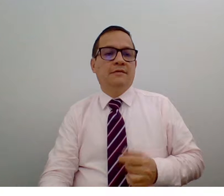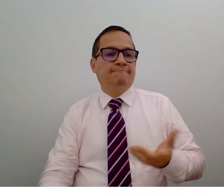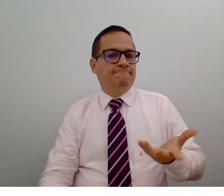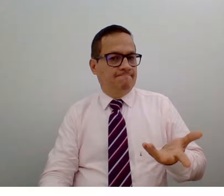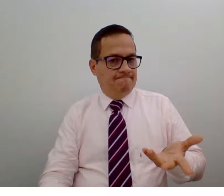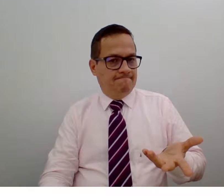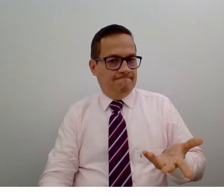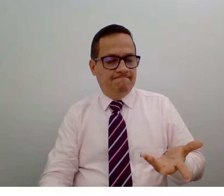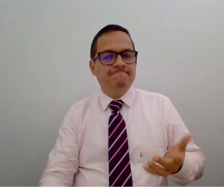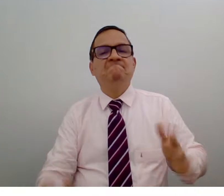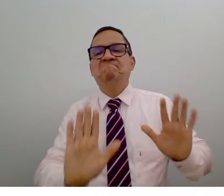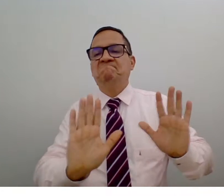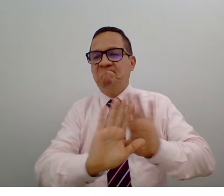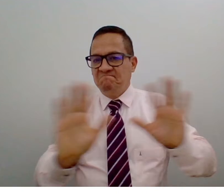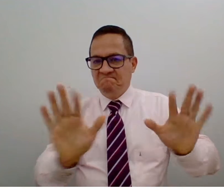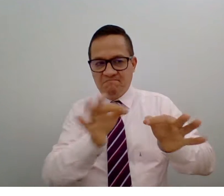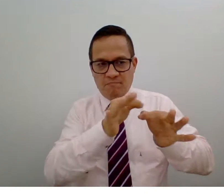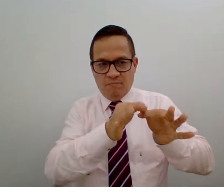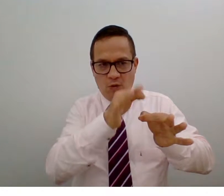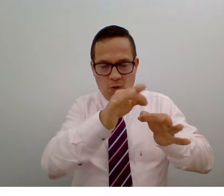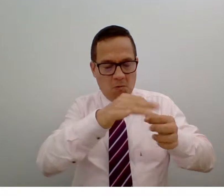How it is now.